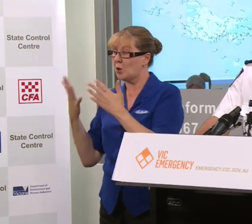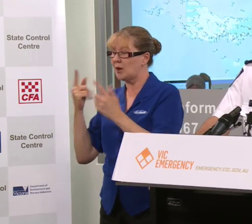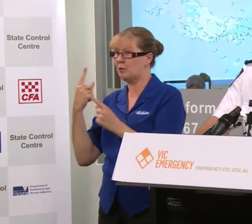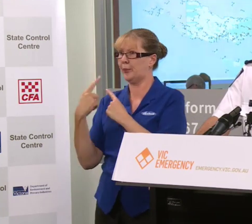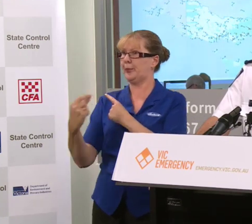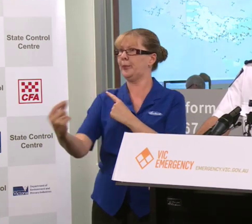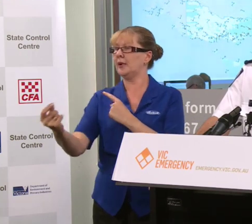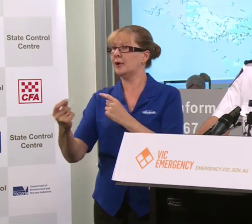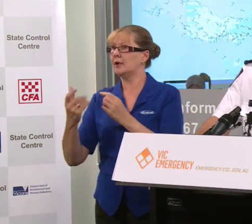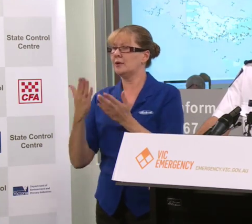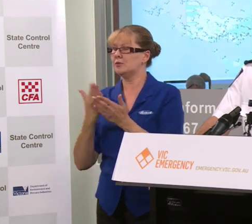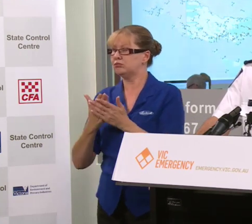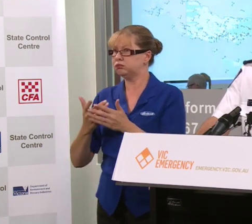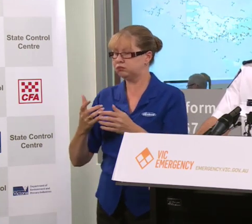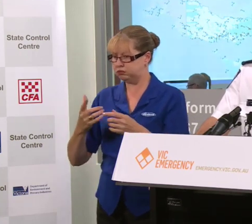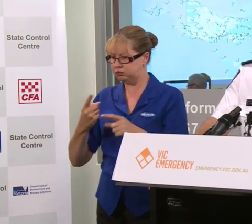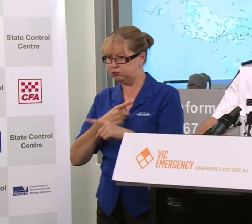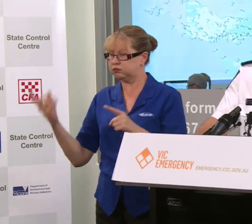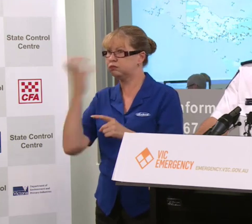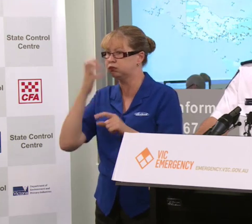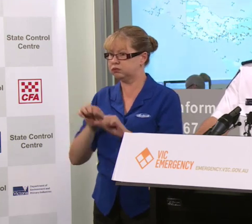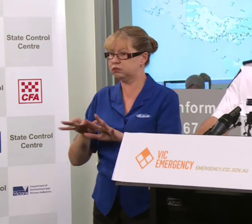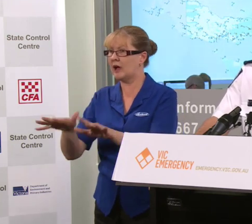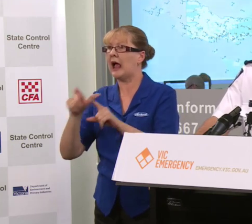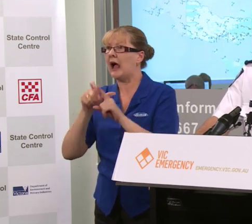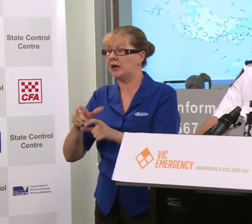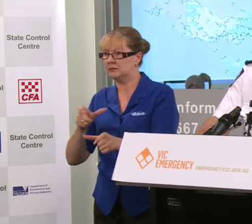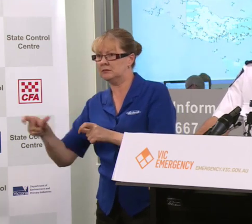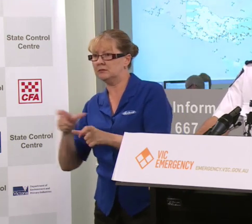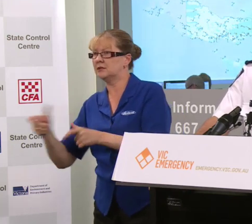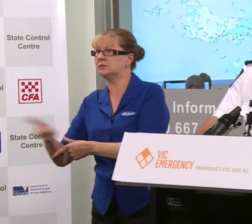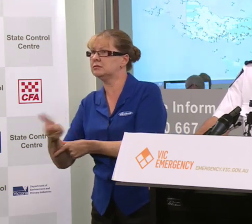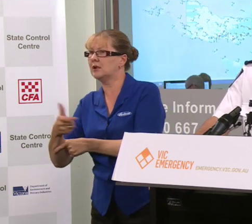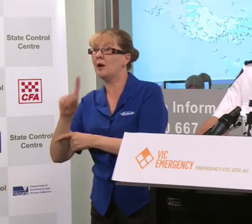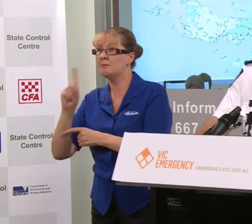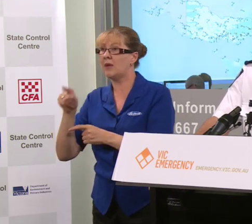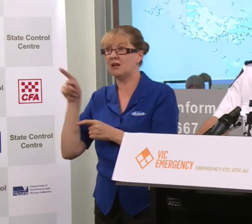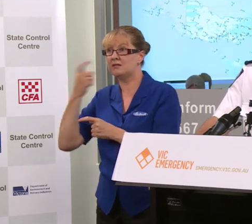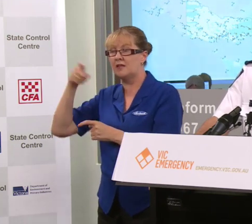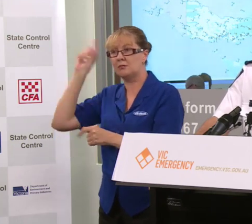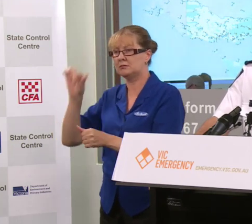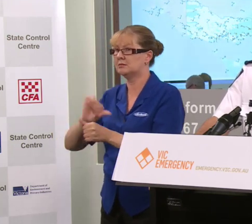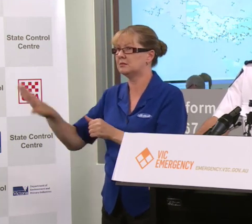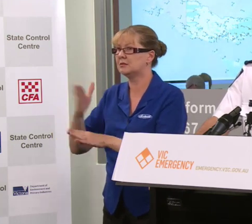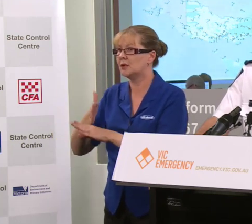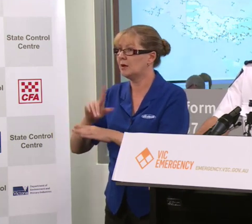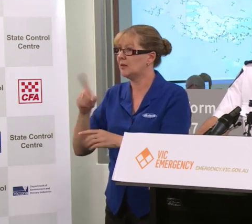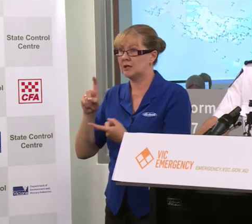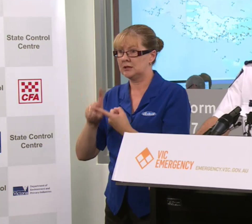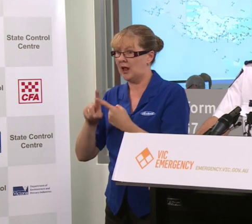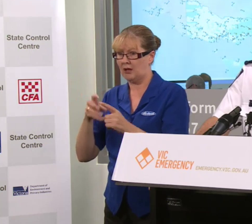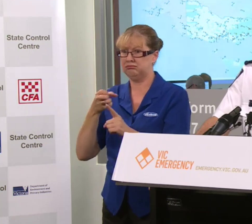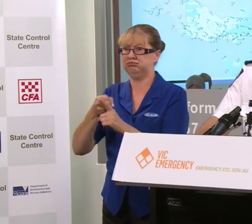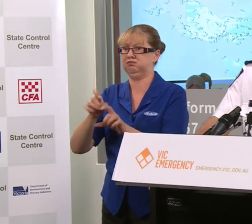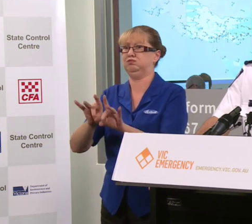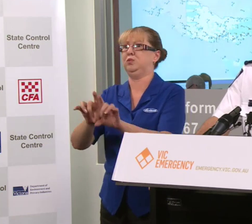to be very ferocious, intense, and was challenging to control. However, our firefighters did a great job, but we still impacted on property.